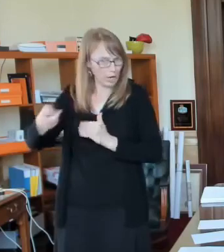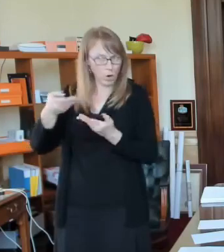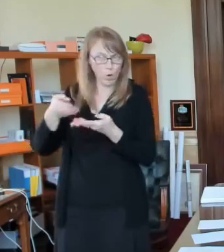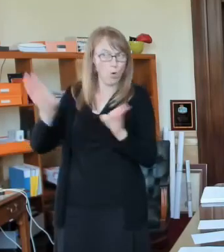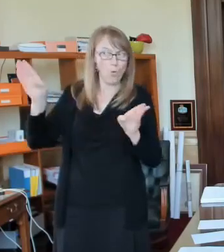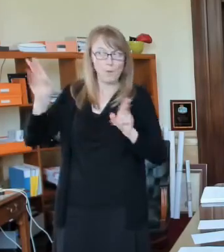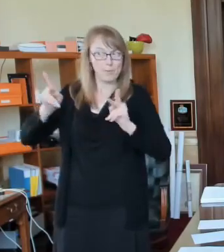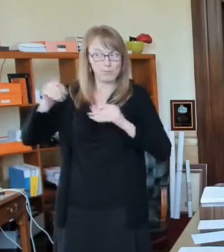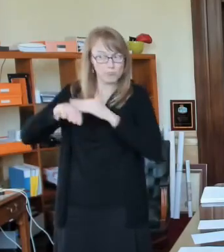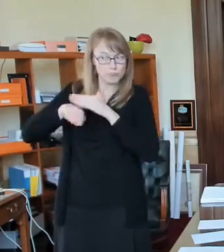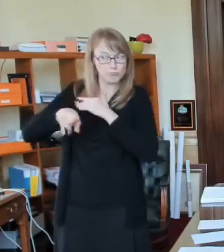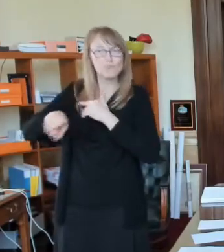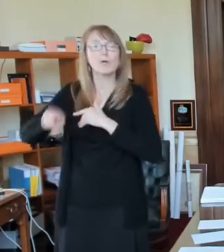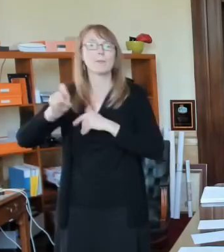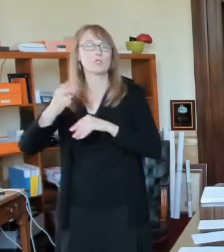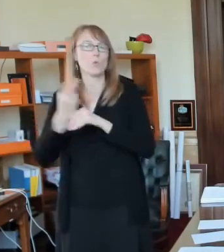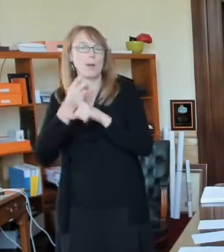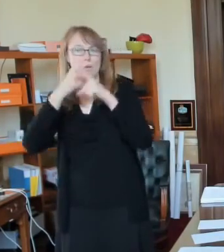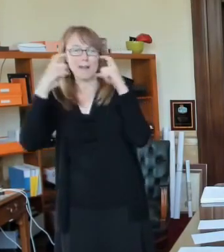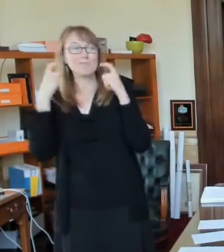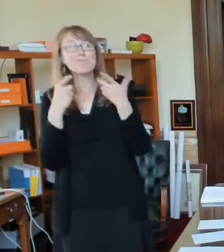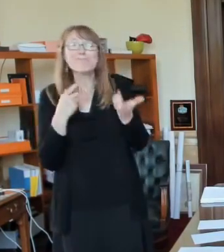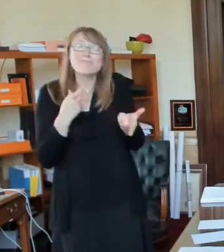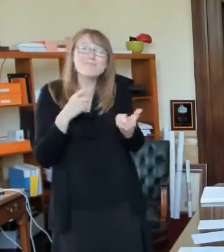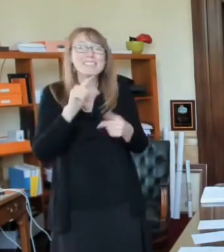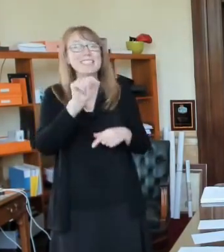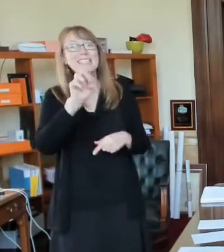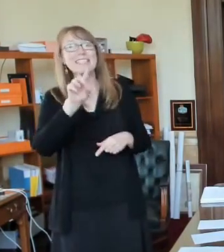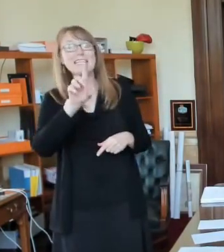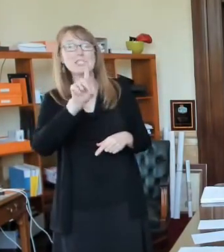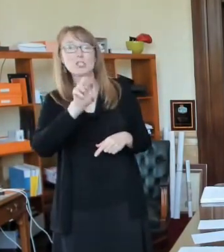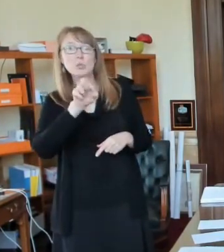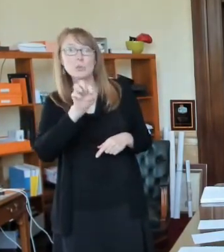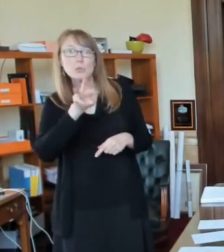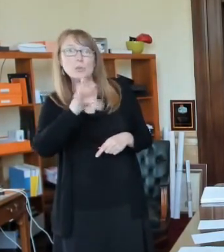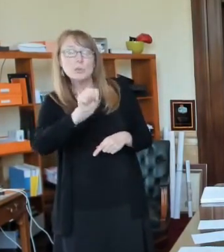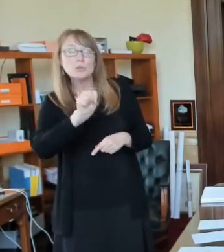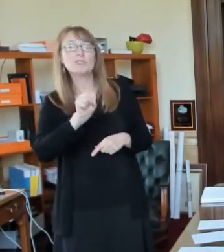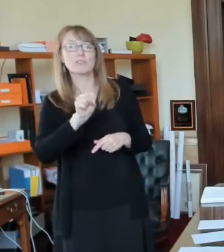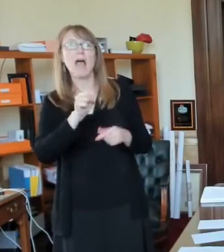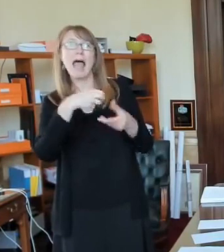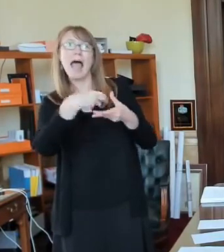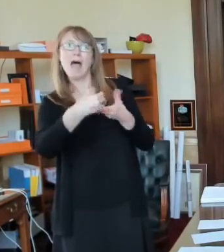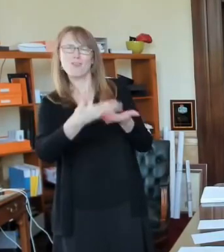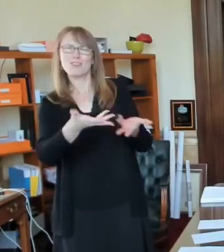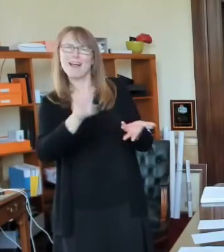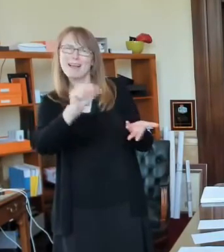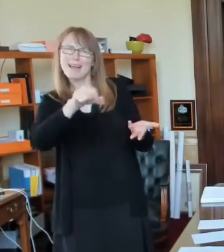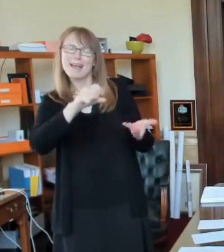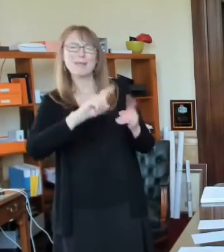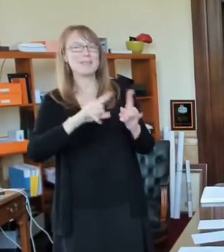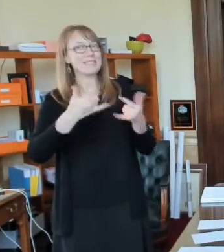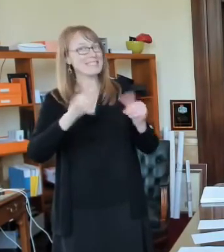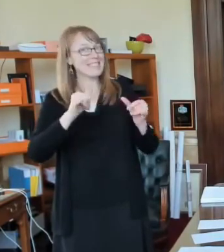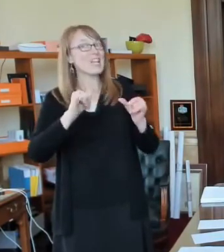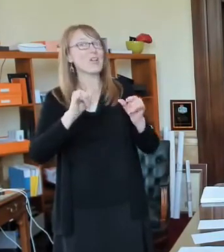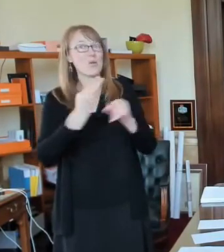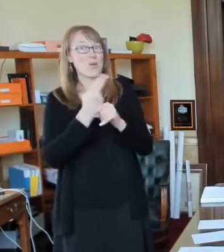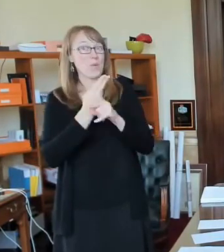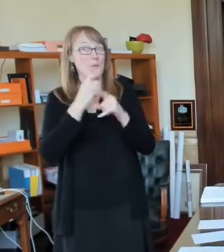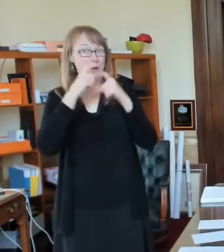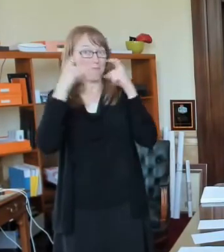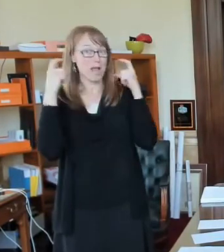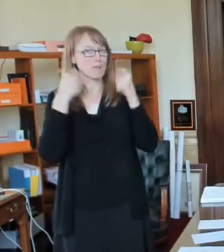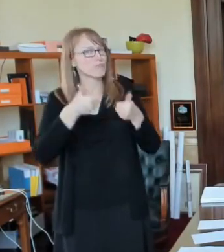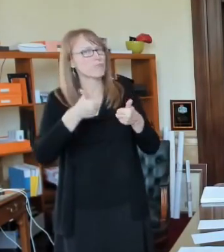encouraging. You know, the reason that we harp I harp, all of us do, on this